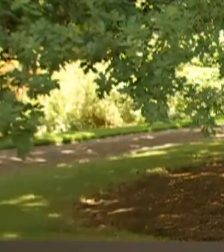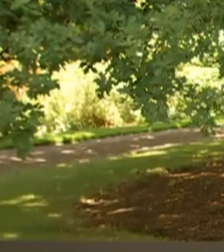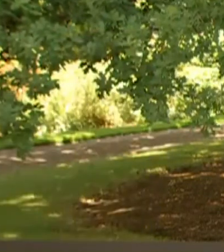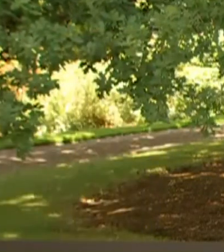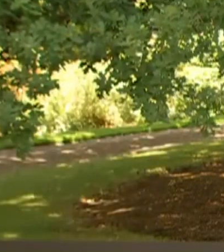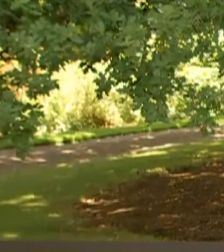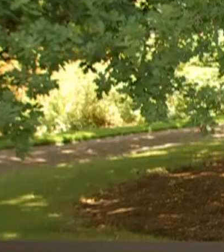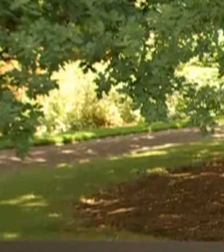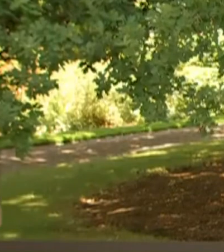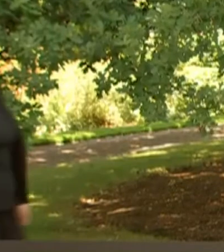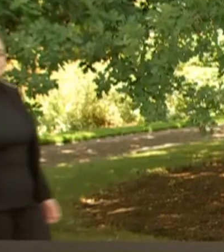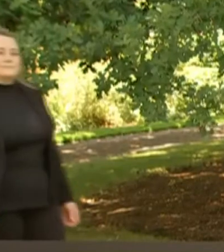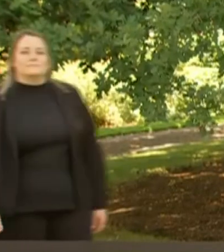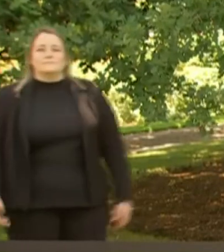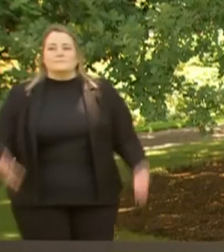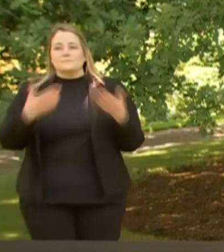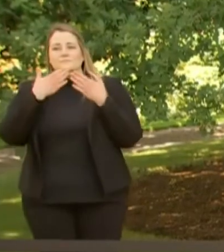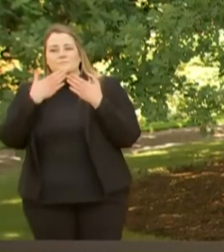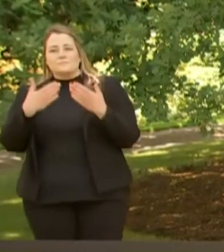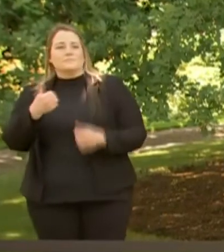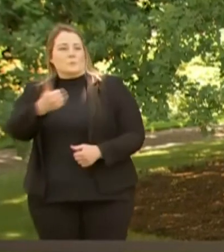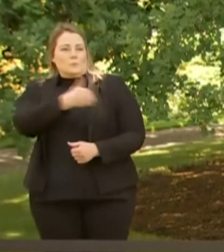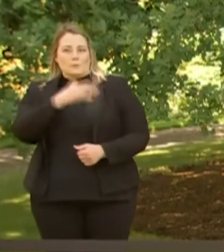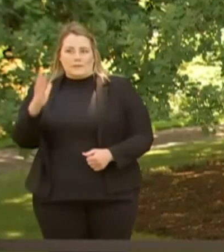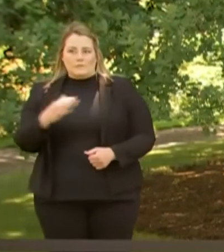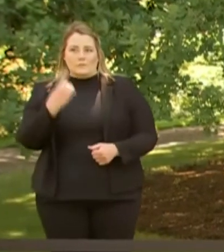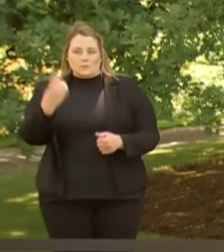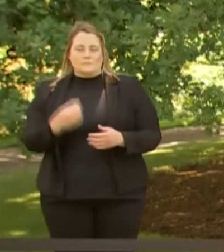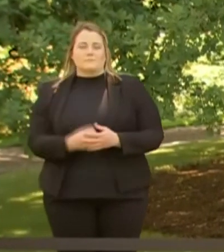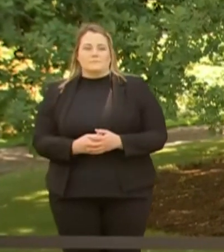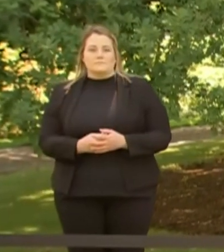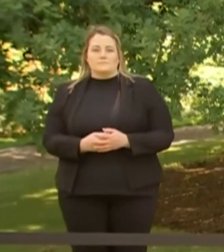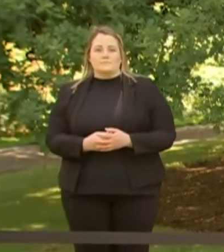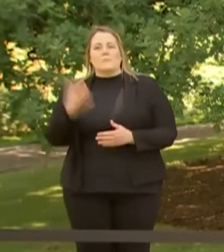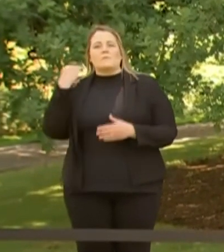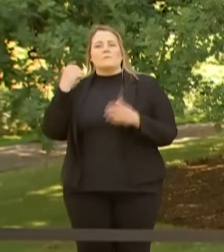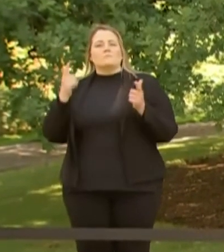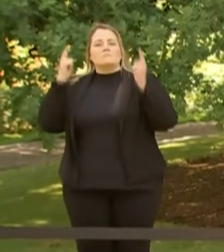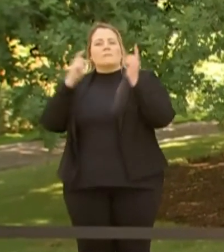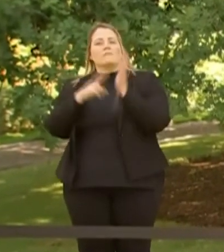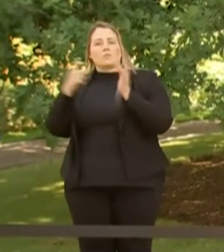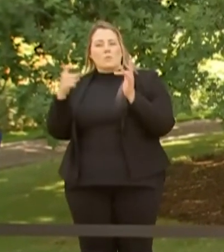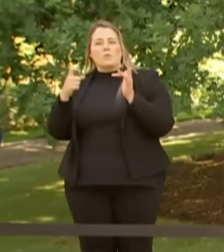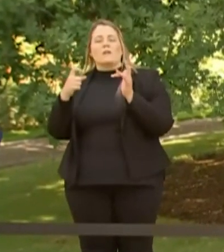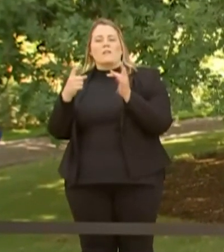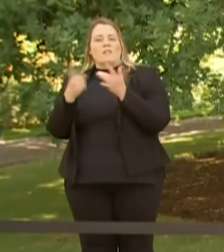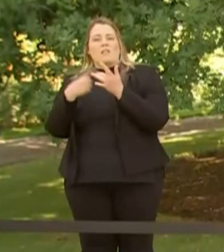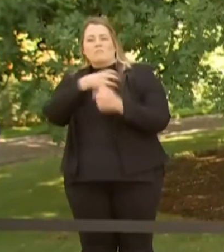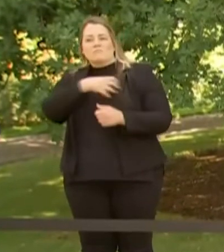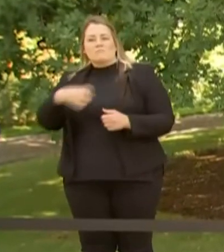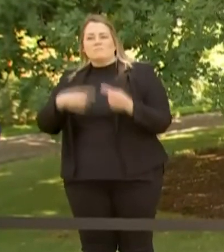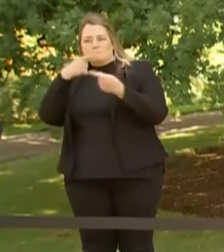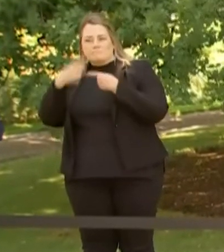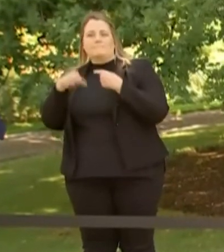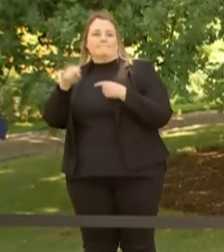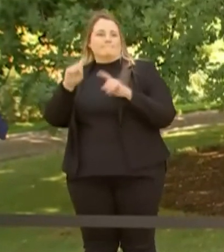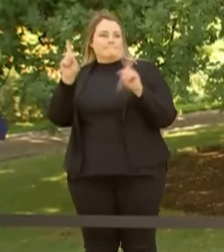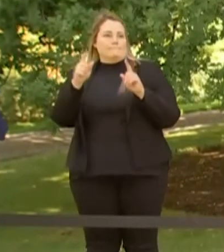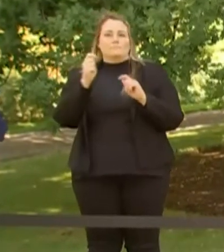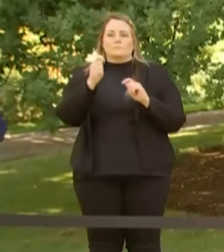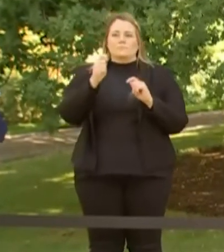Thanks, Emma, and good morning, everyone. As has been alluded to by the Premier and Minister, Victoria Police will now take the lead